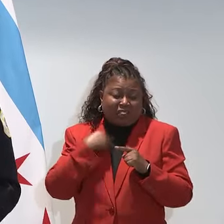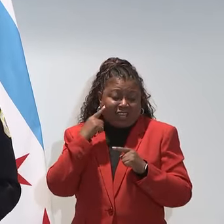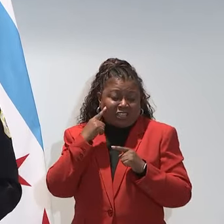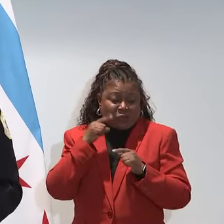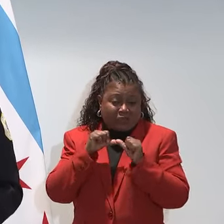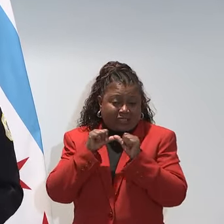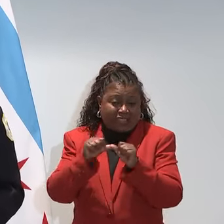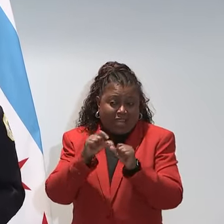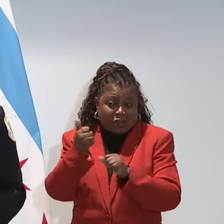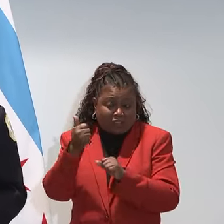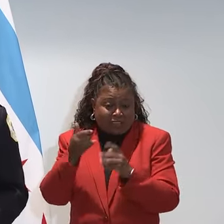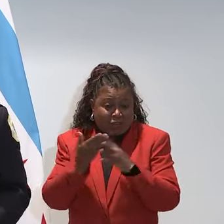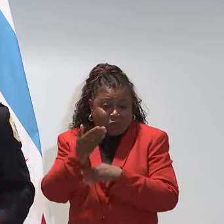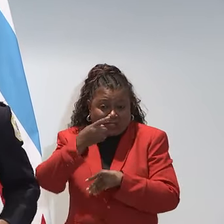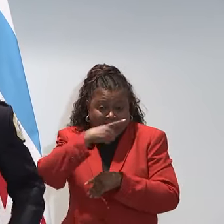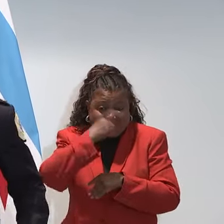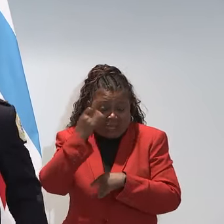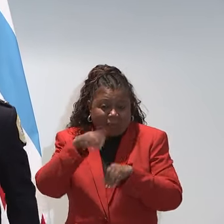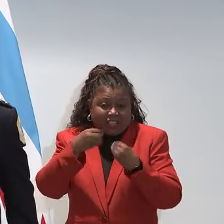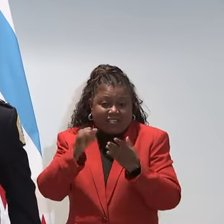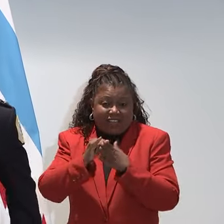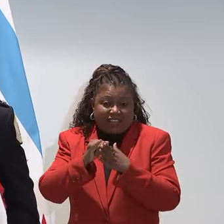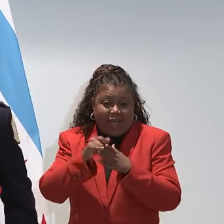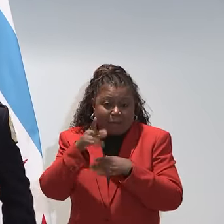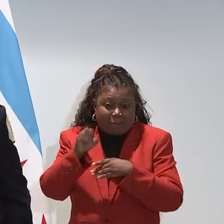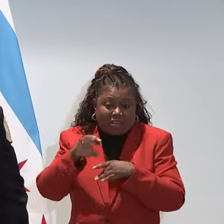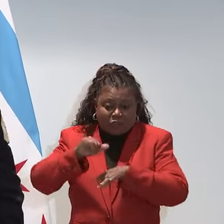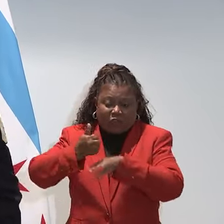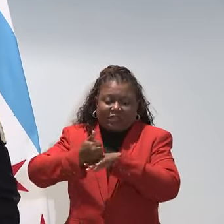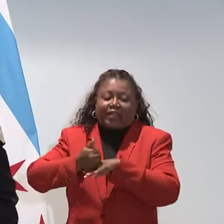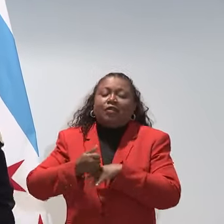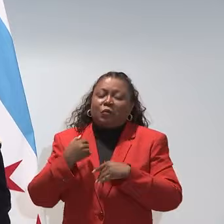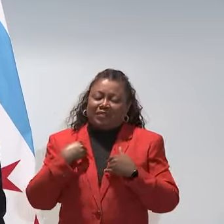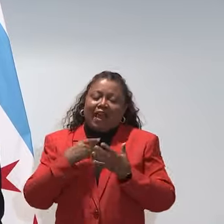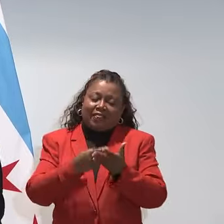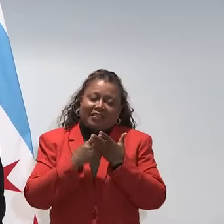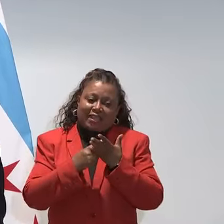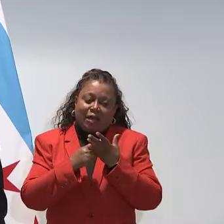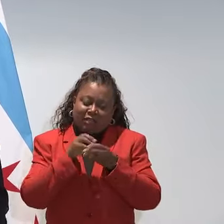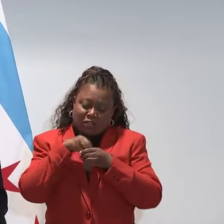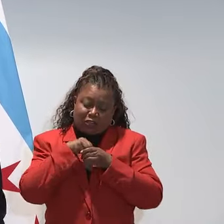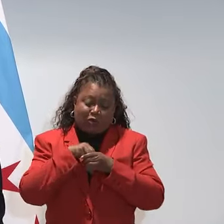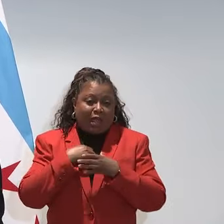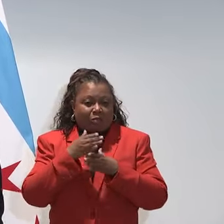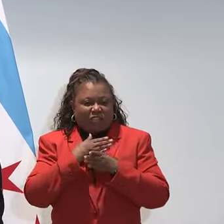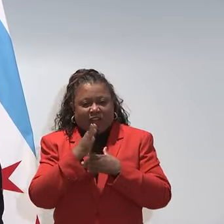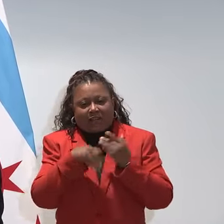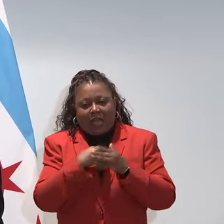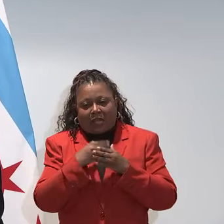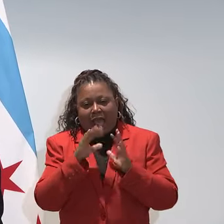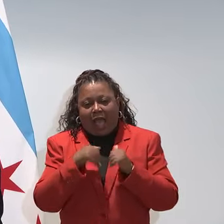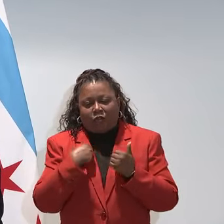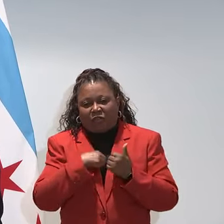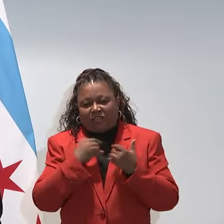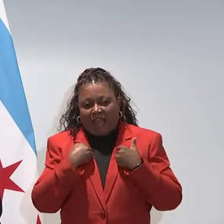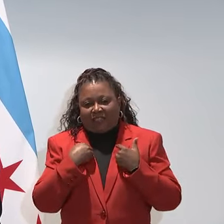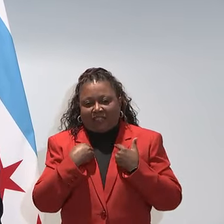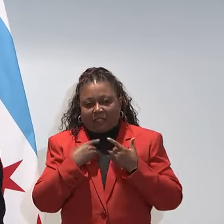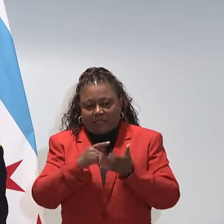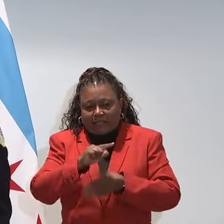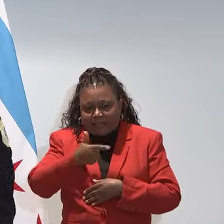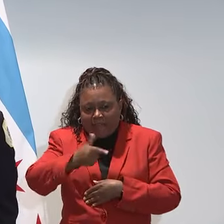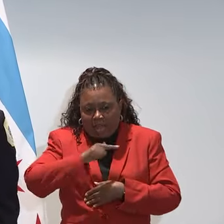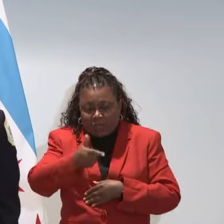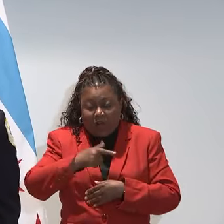can sustain yourself through the summer given that pace that you've set? We've had this conversation internally, and I'm just going to share kind of how we've had this